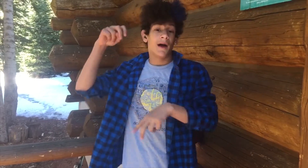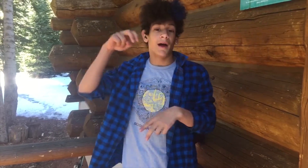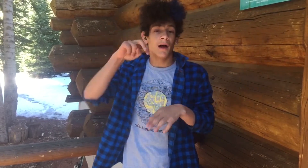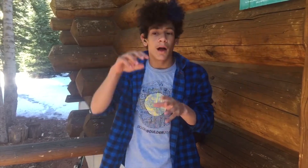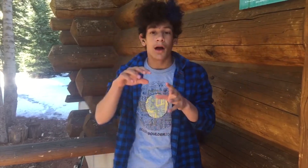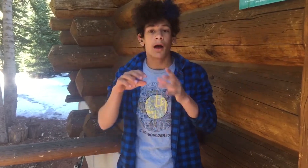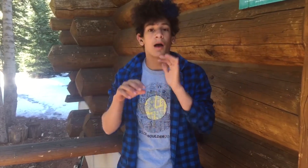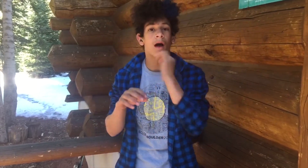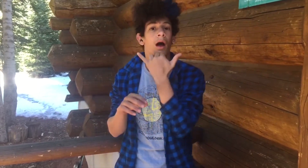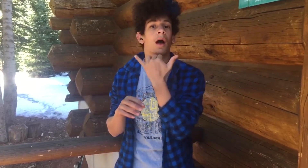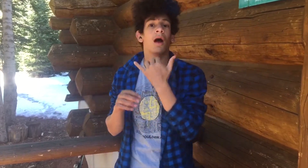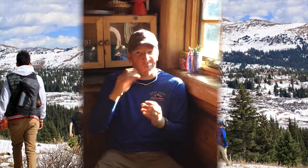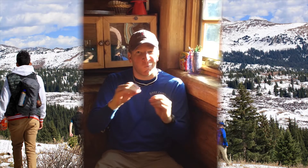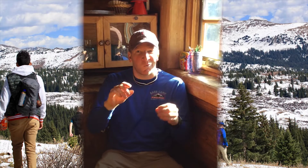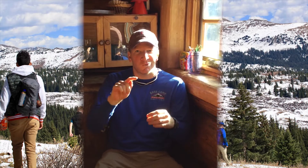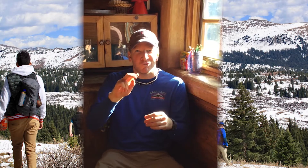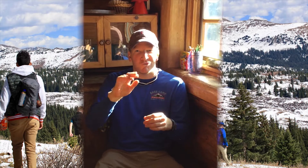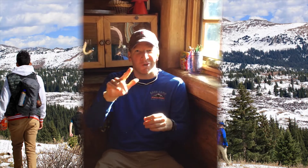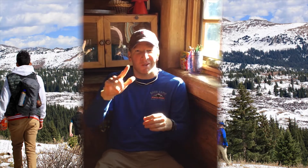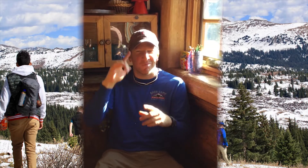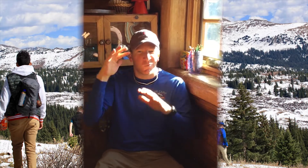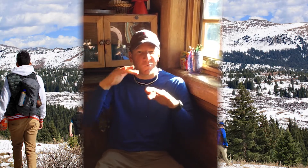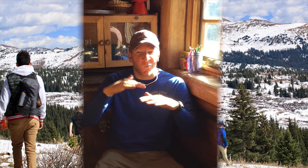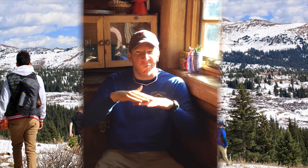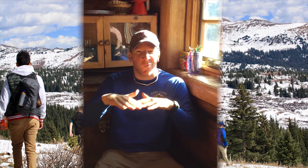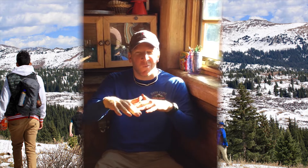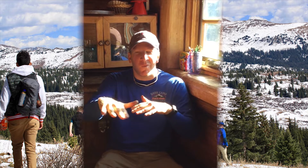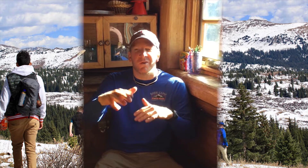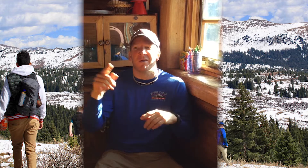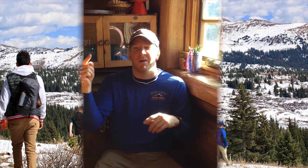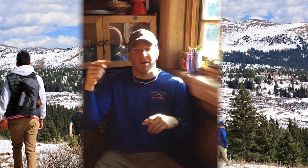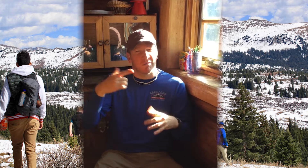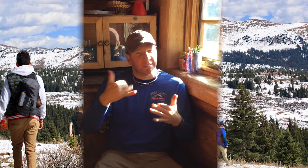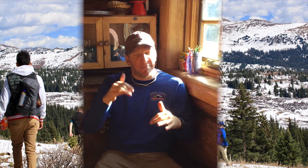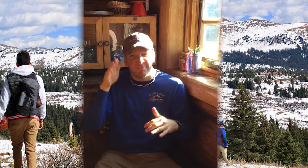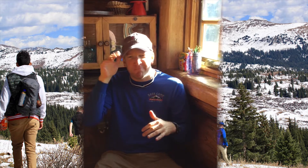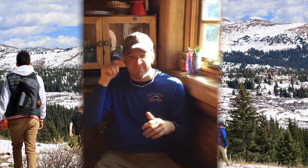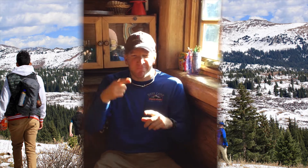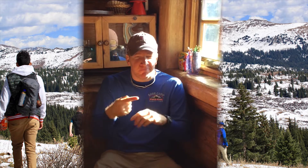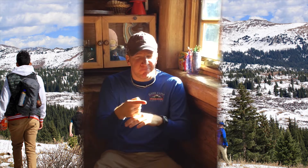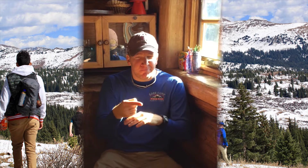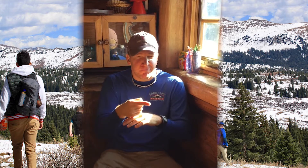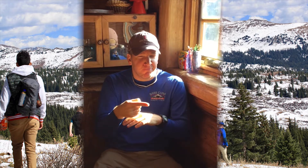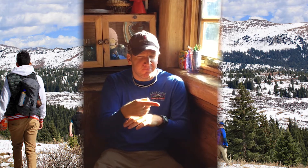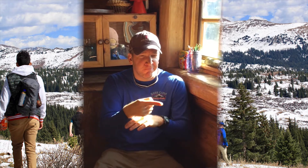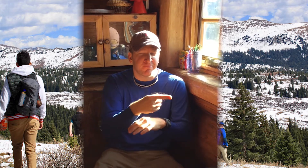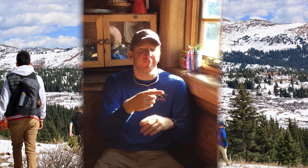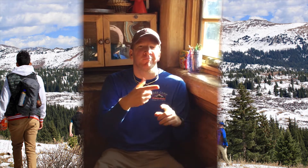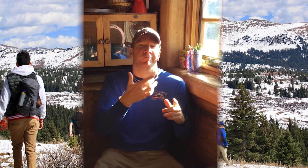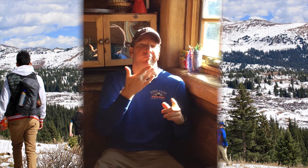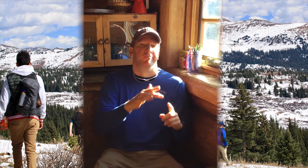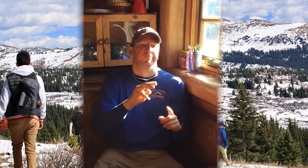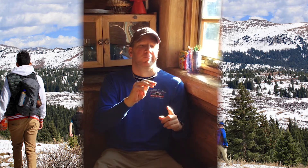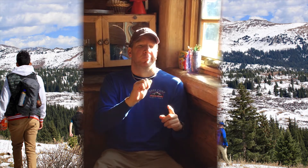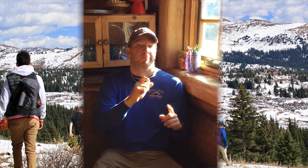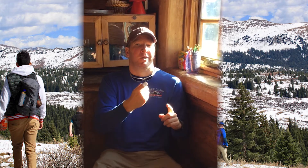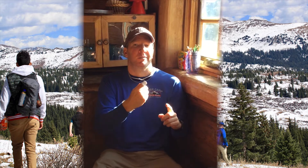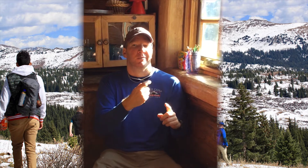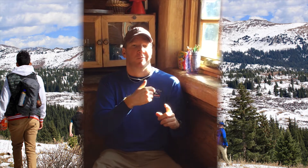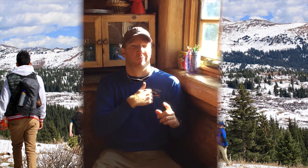ready to go, and then suddenly, the snow had covered the trail, but again, we persevered, kept going.